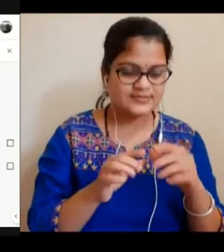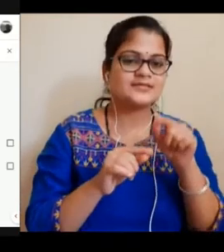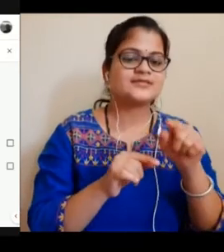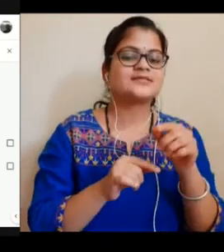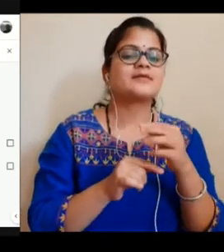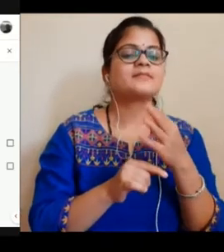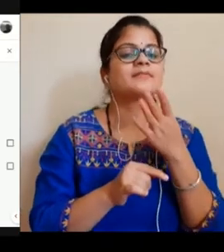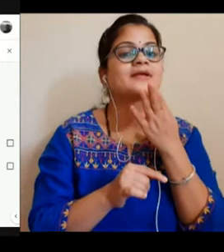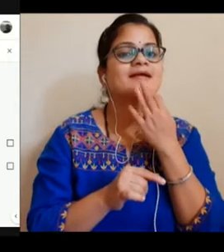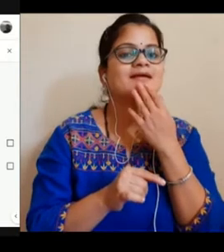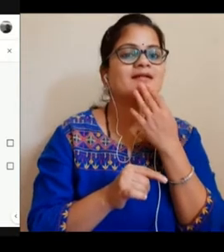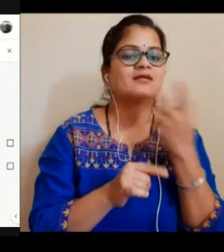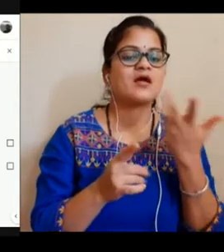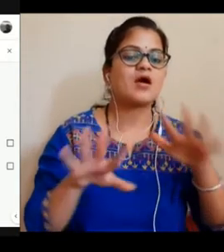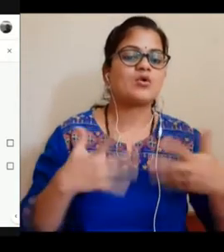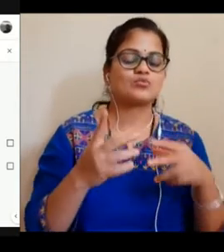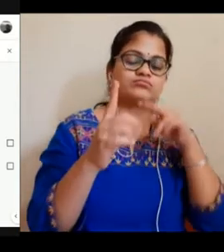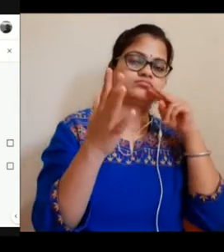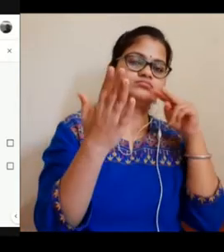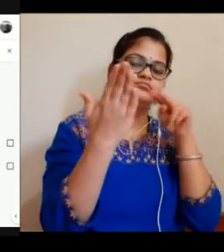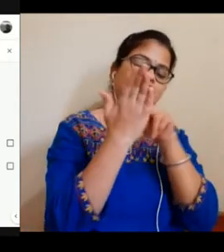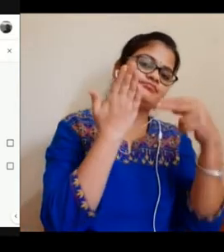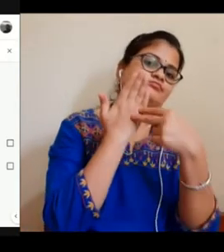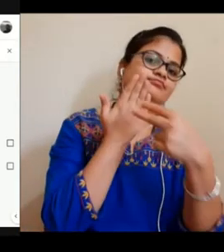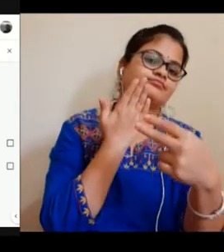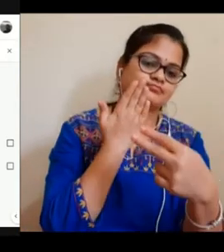and make the color transparent.